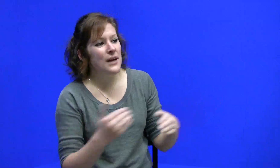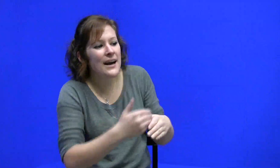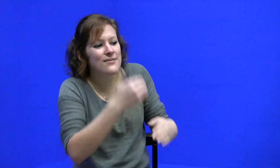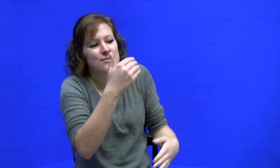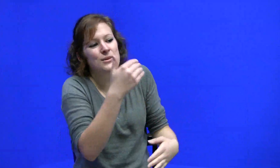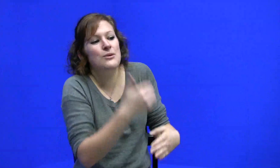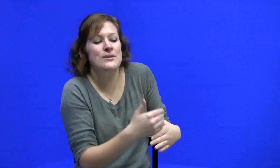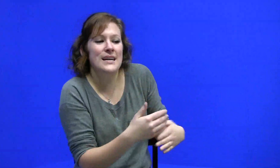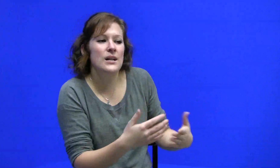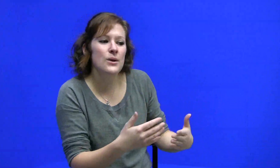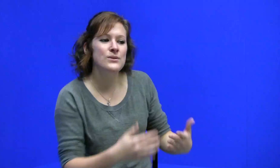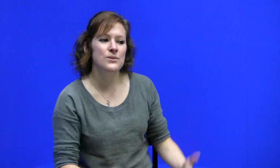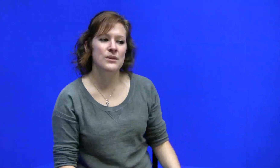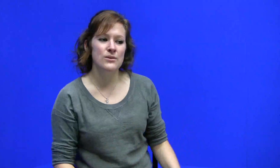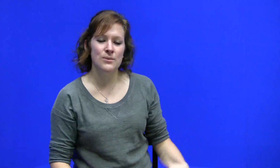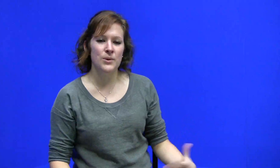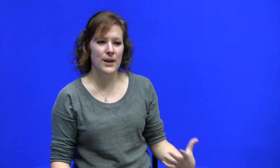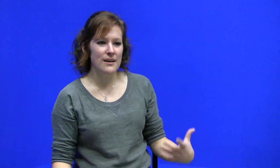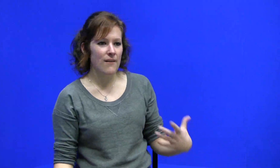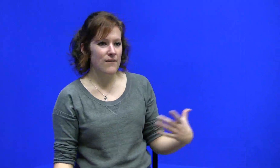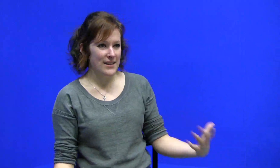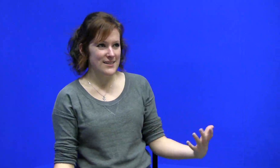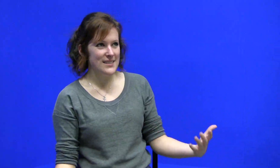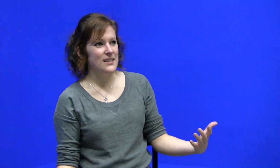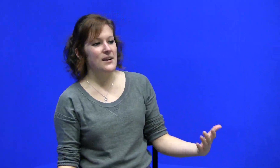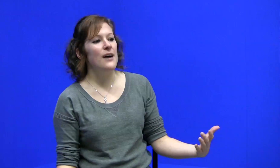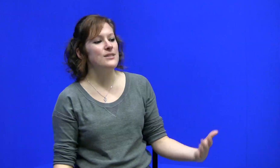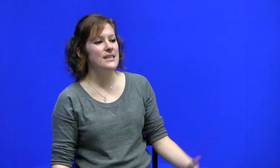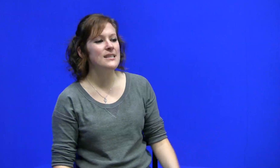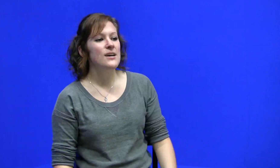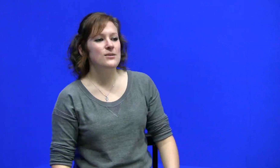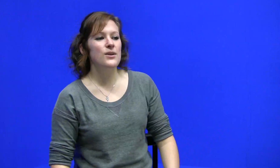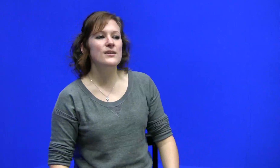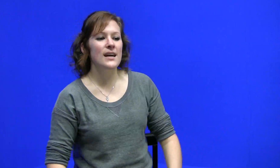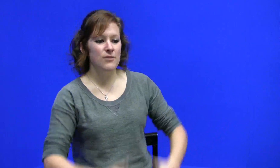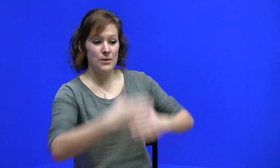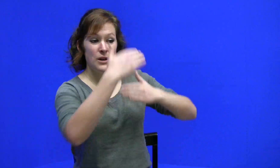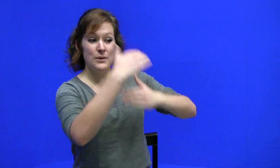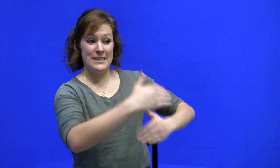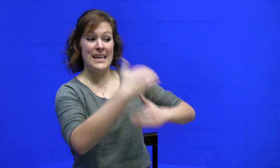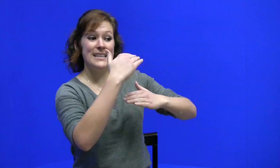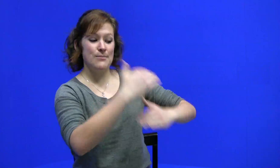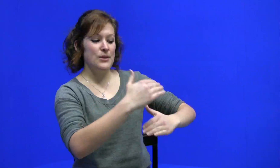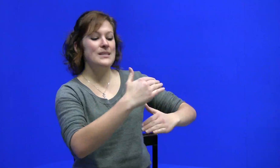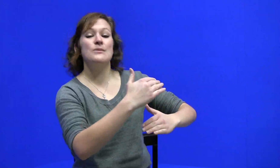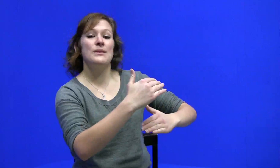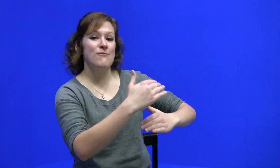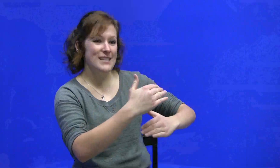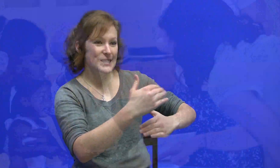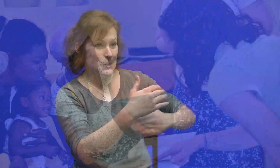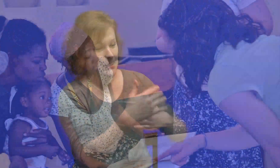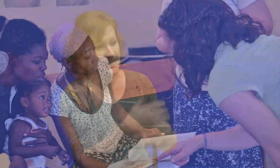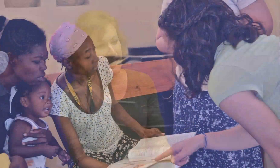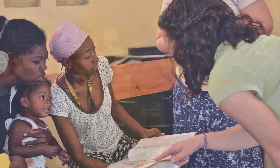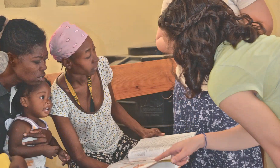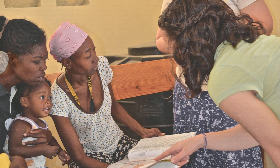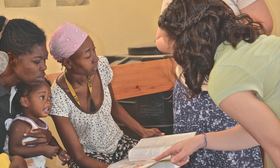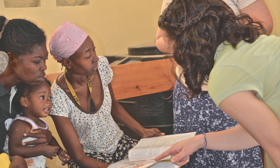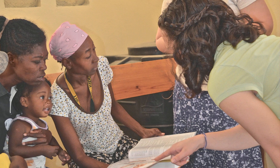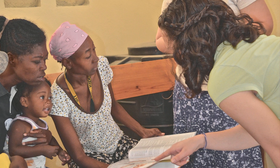have windows that close. Their windows are more like vents in their houses. So their sign for window is this, because that's what the vents look like. So my